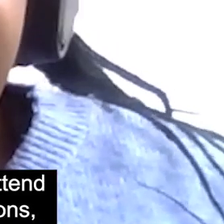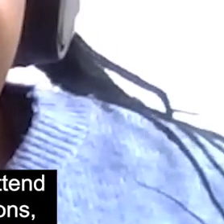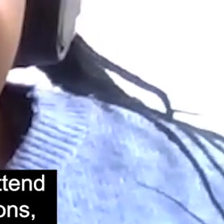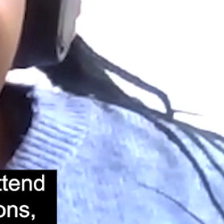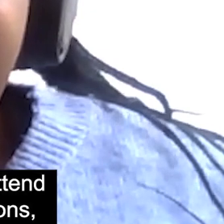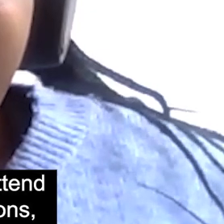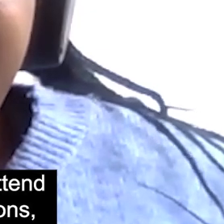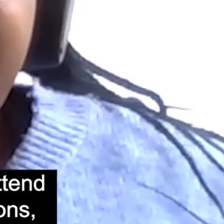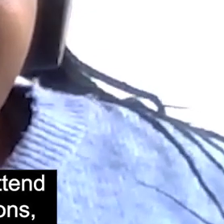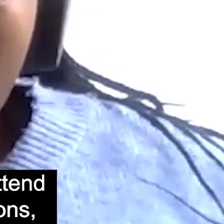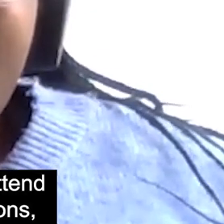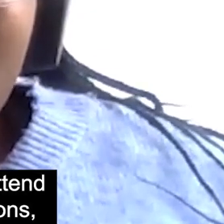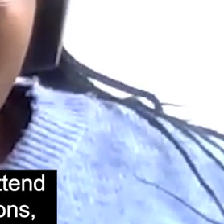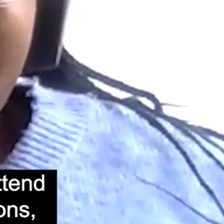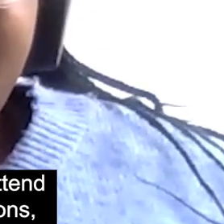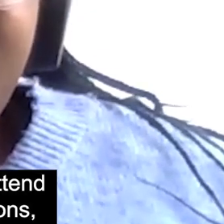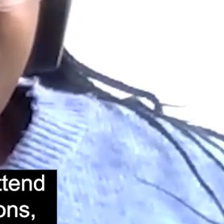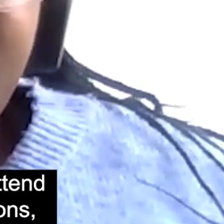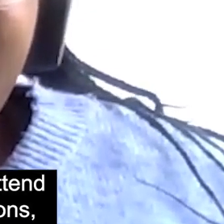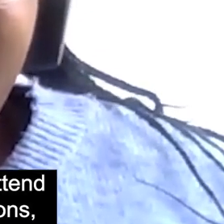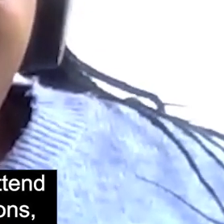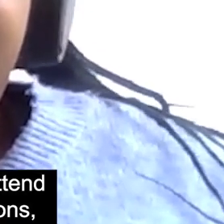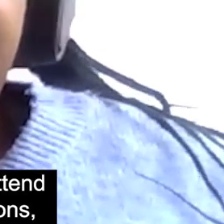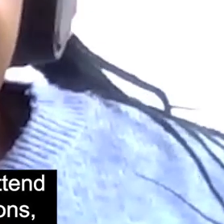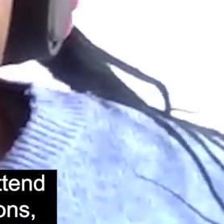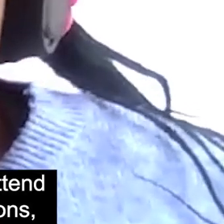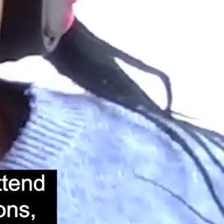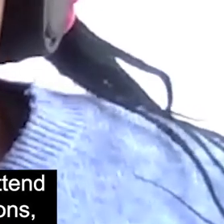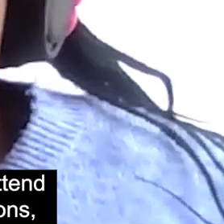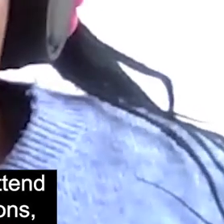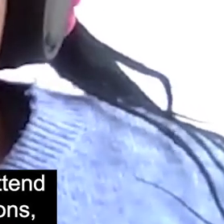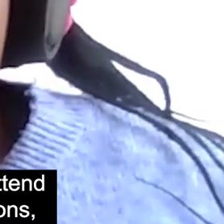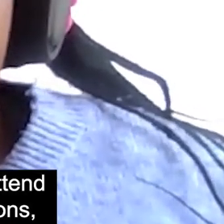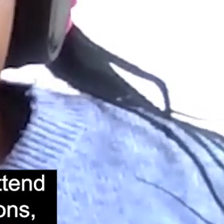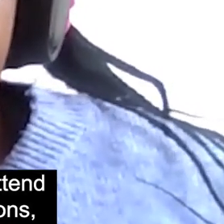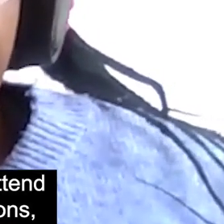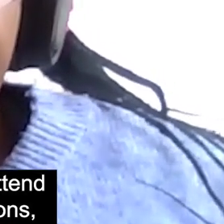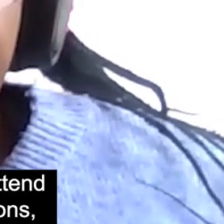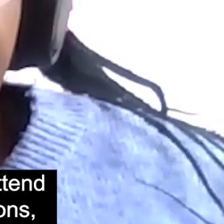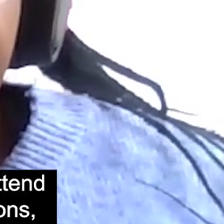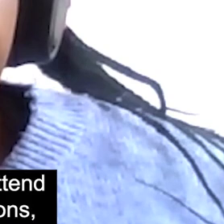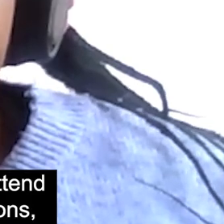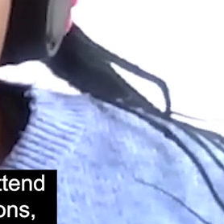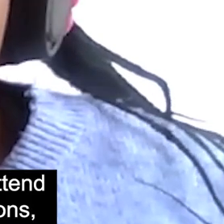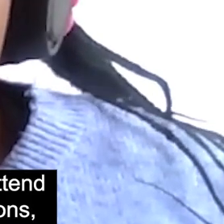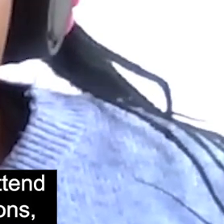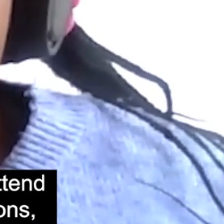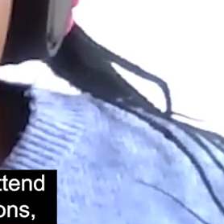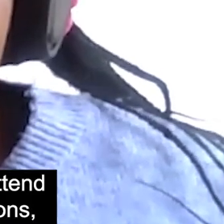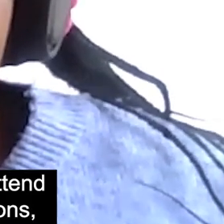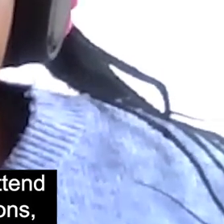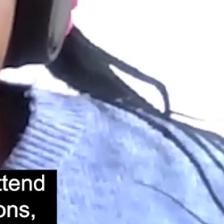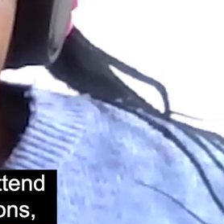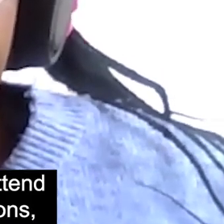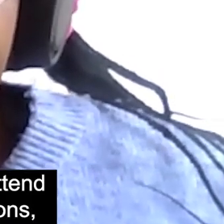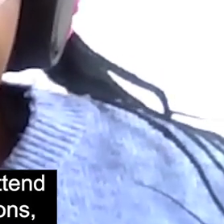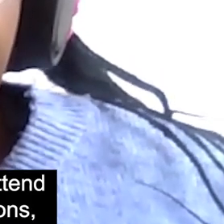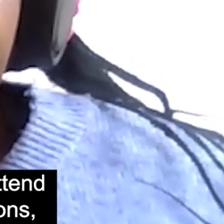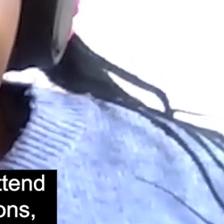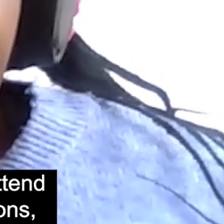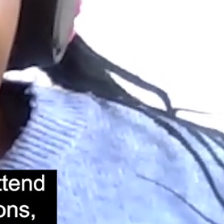However, I know that I was privileged to attend mainstream education and get